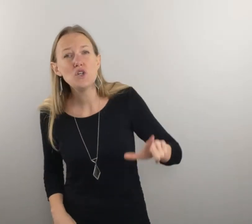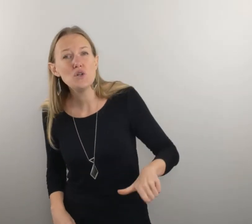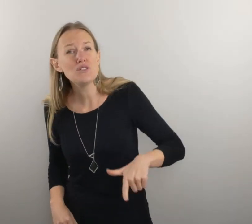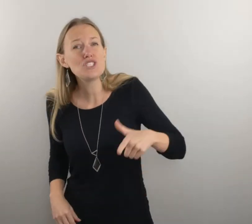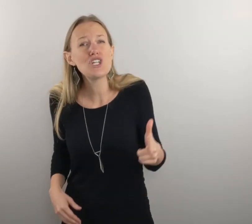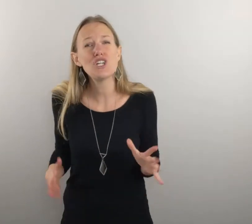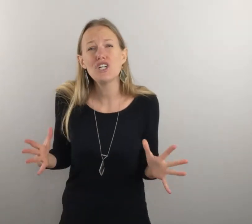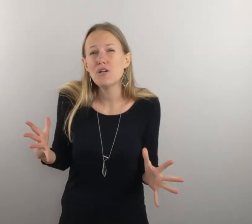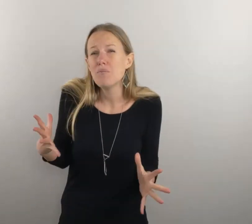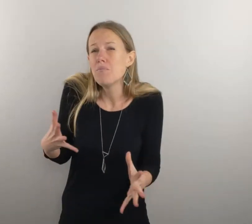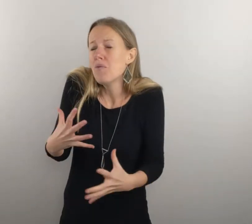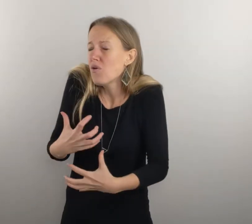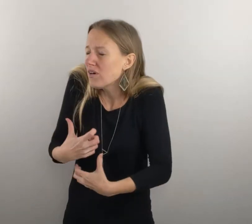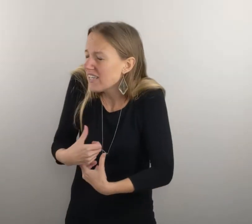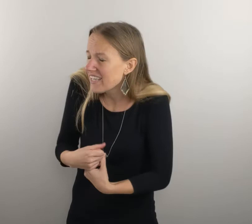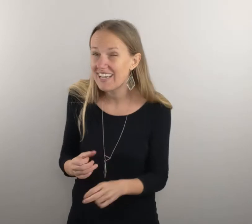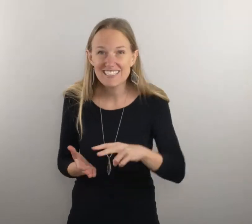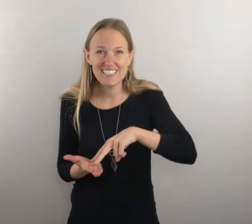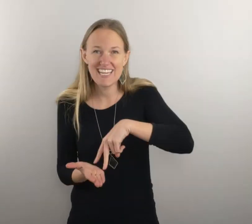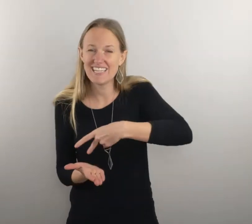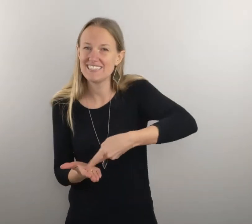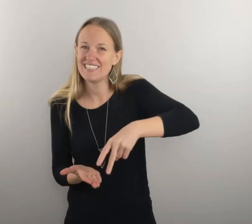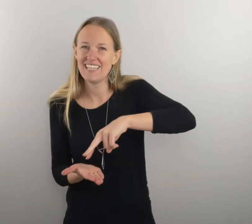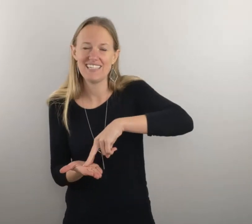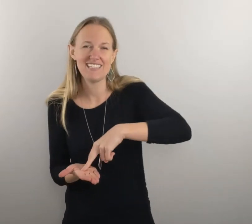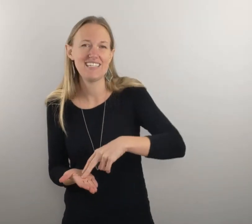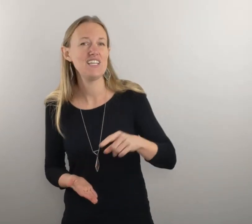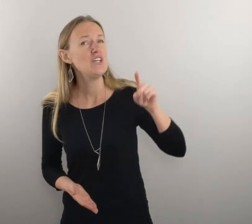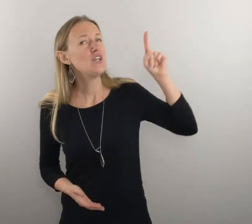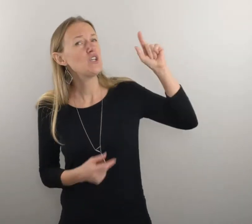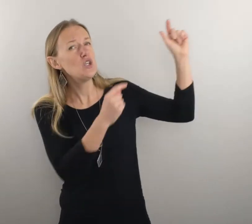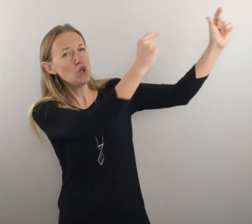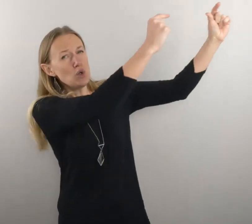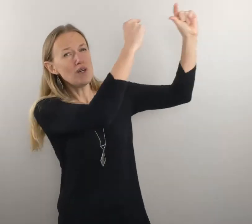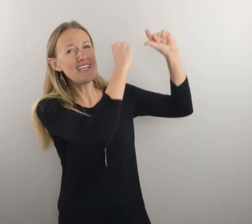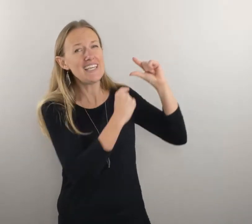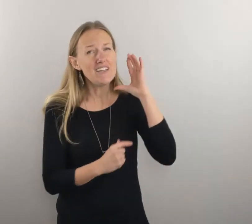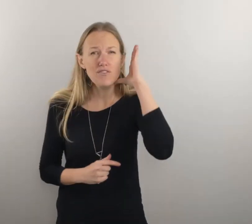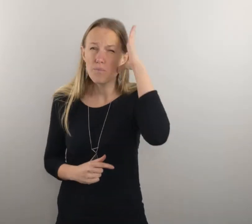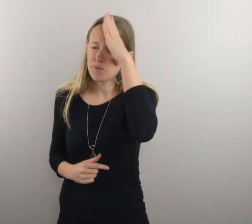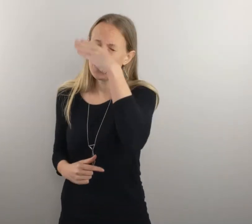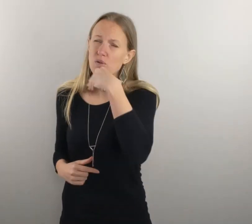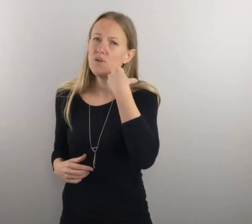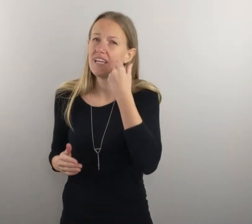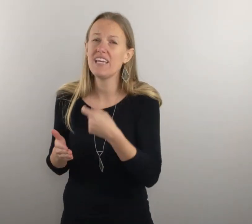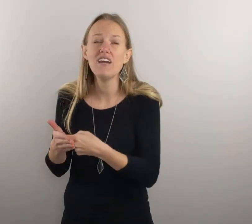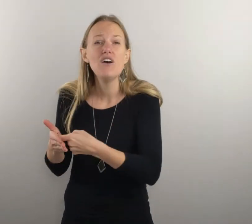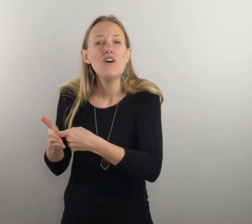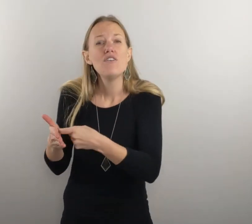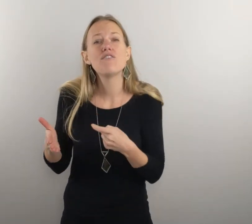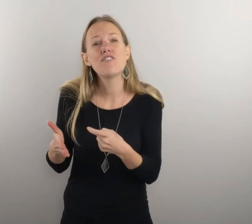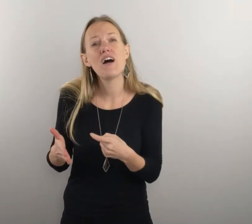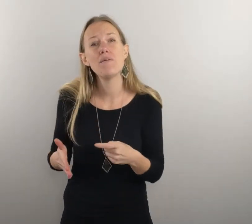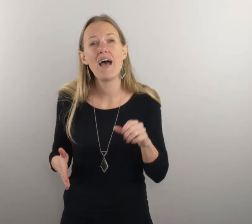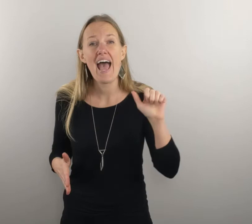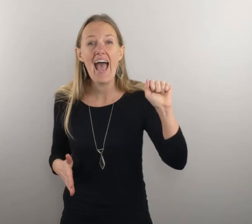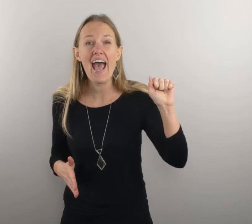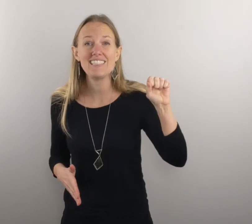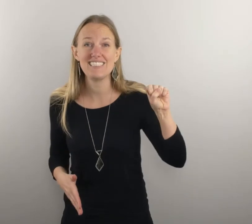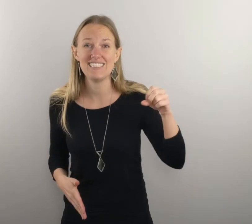You turn mourning to dancing. You give beauty from